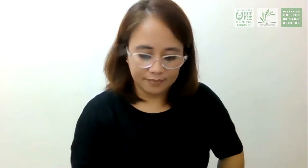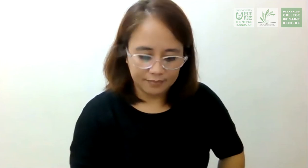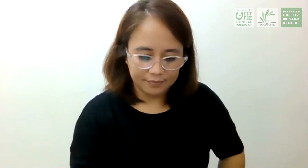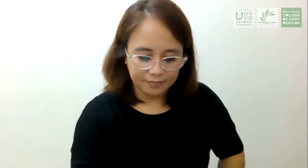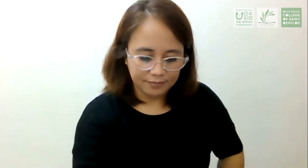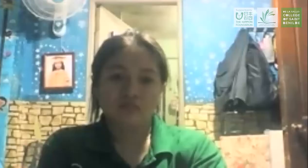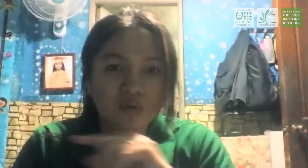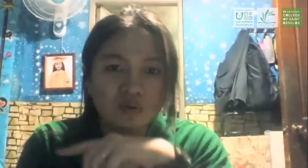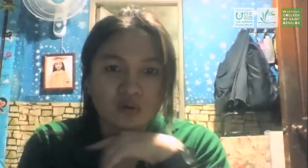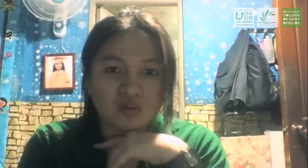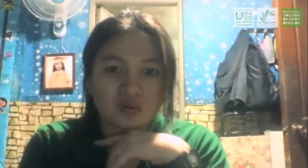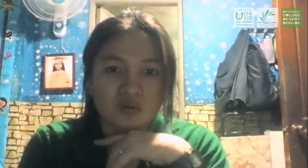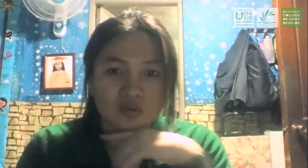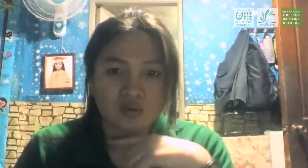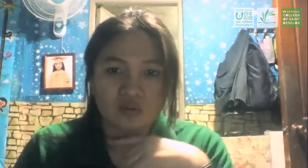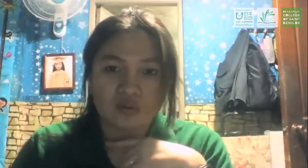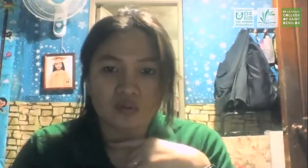I'm just writing it down one moment.